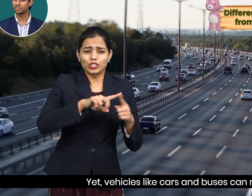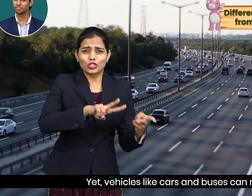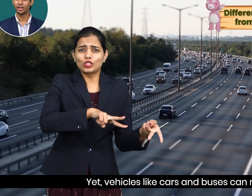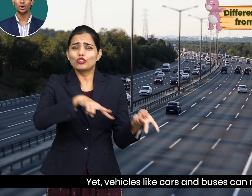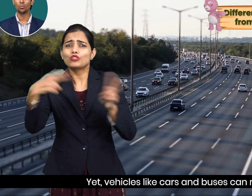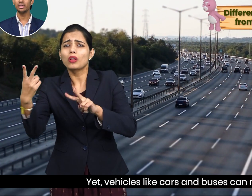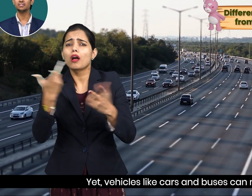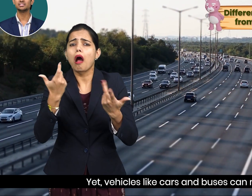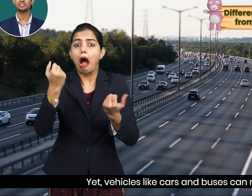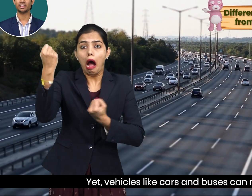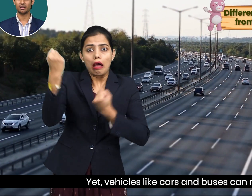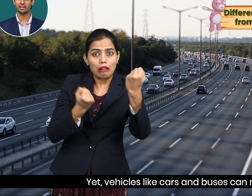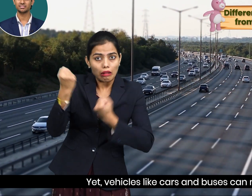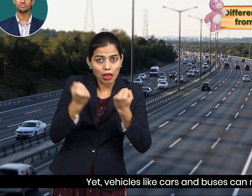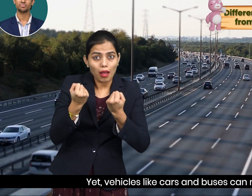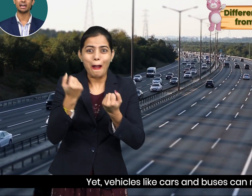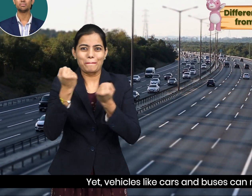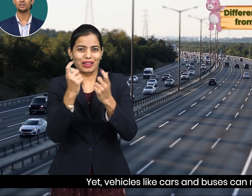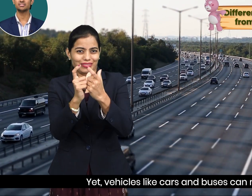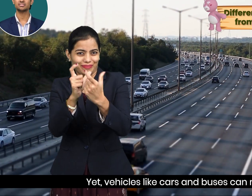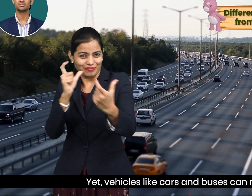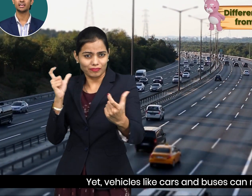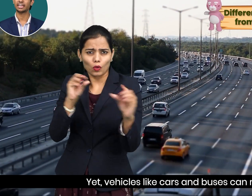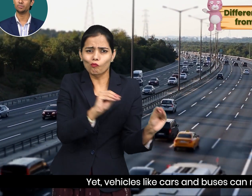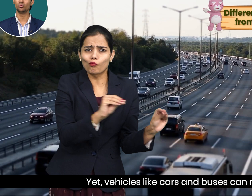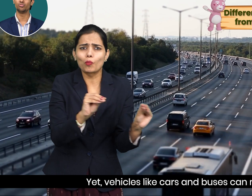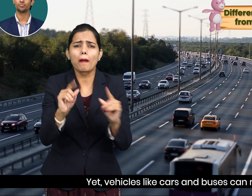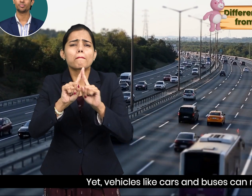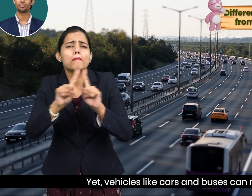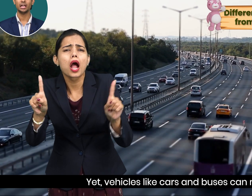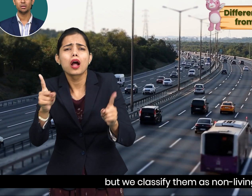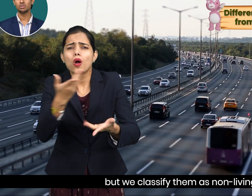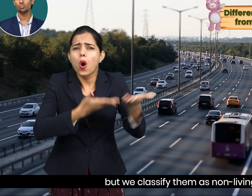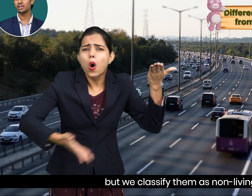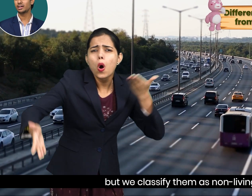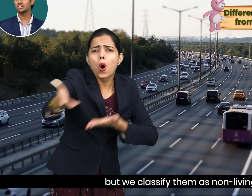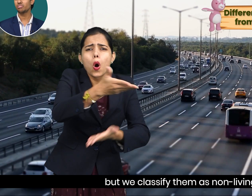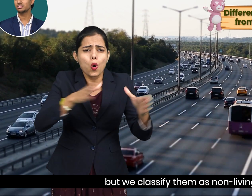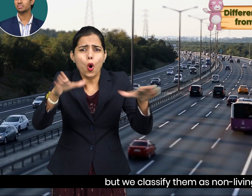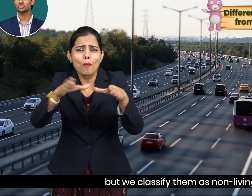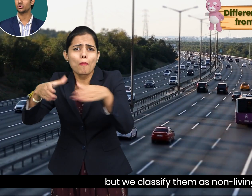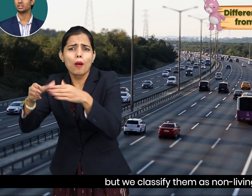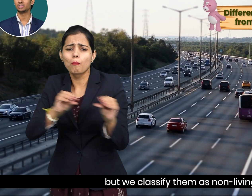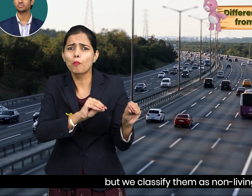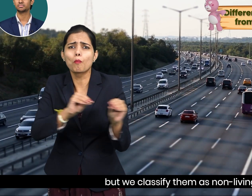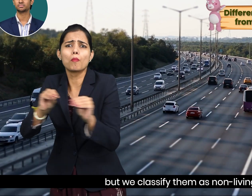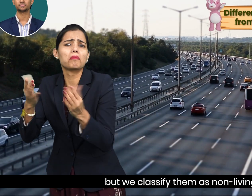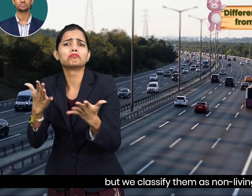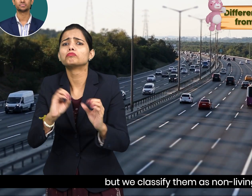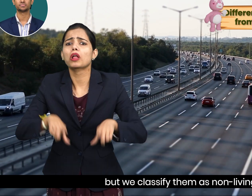Yet, vehicles like cars and buses can move, but we classify them as